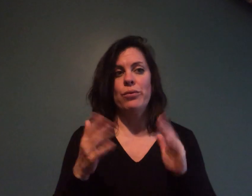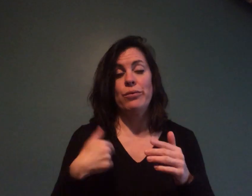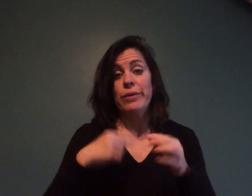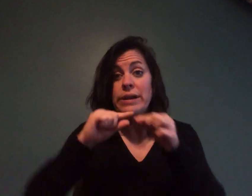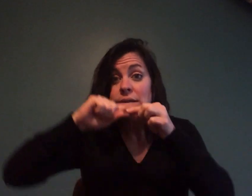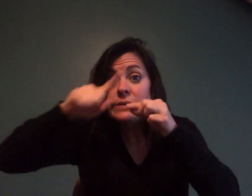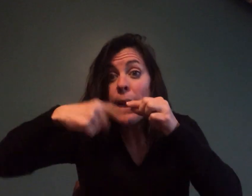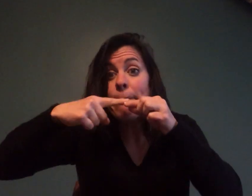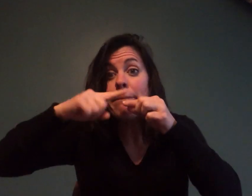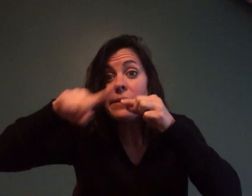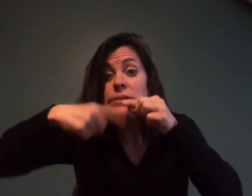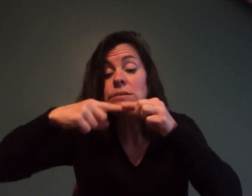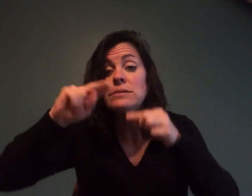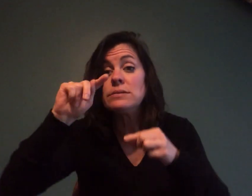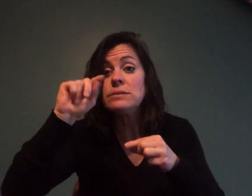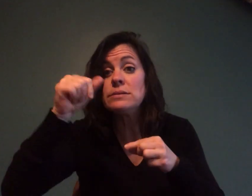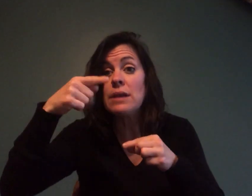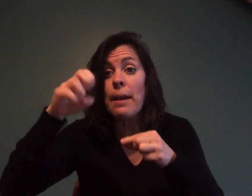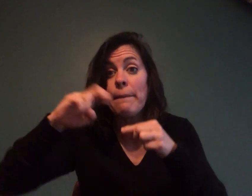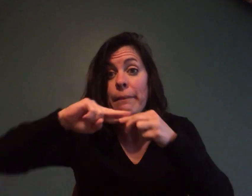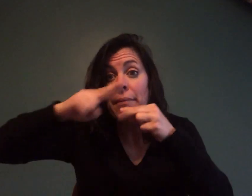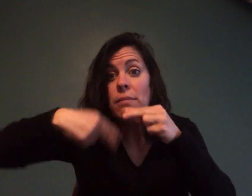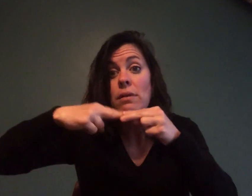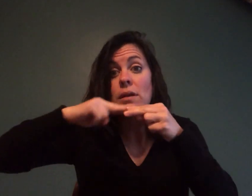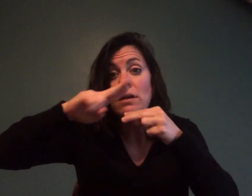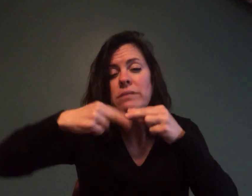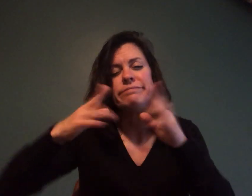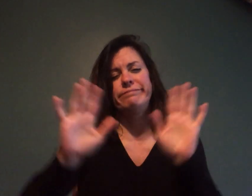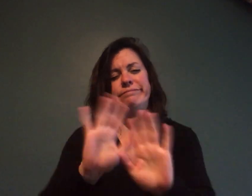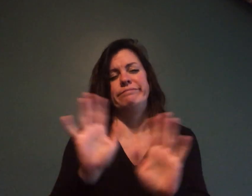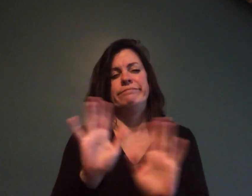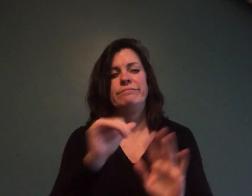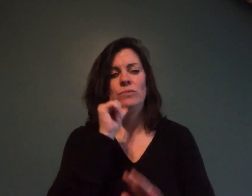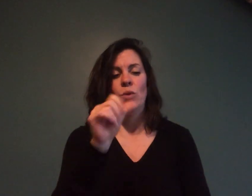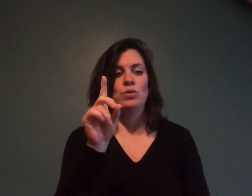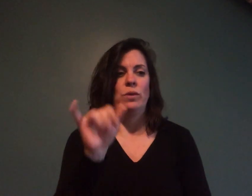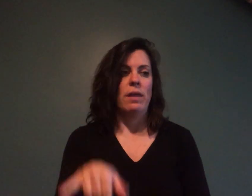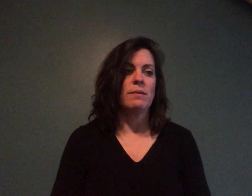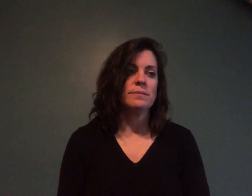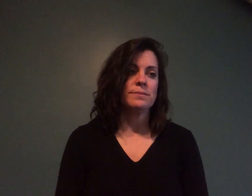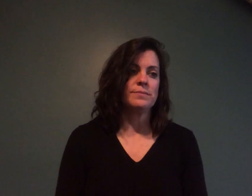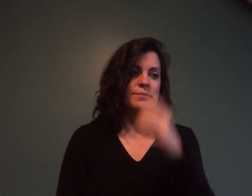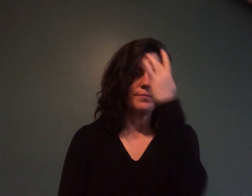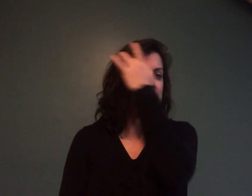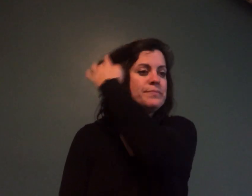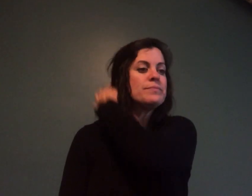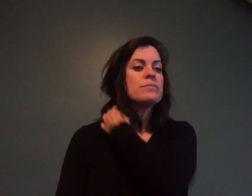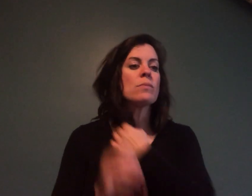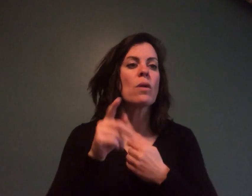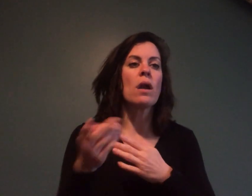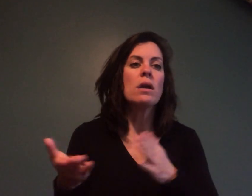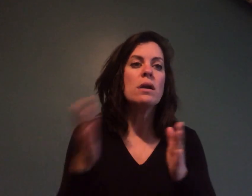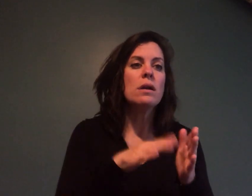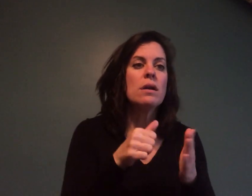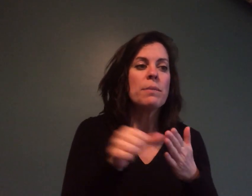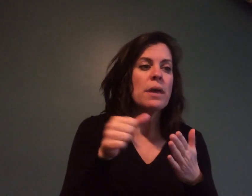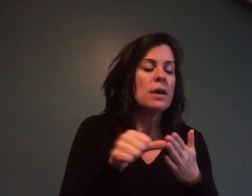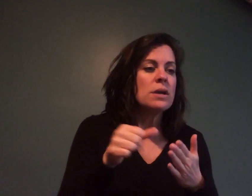Okay, back to here. All right, guidelines. Nothing we need to do. All right. Double